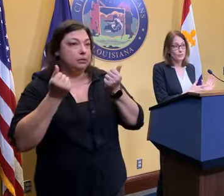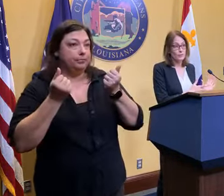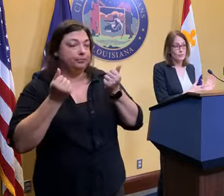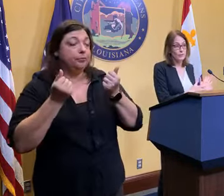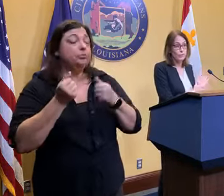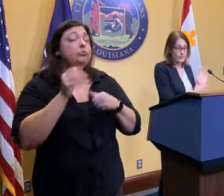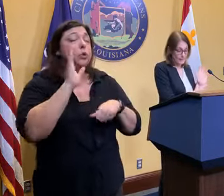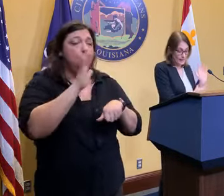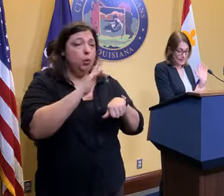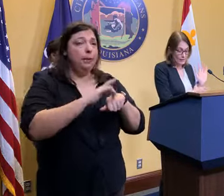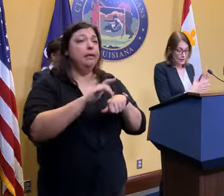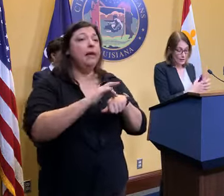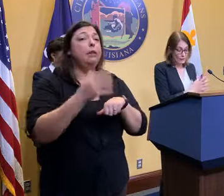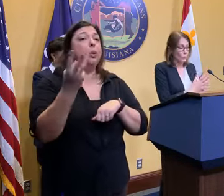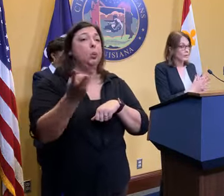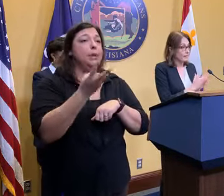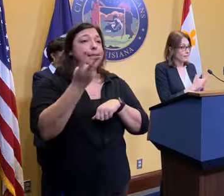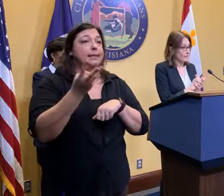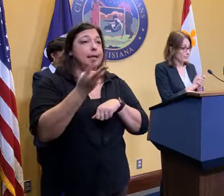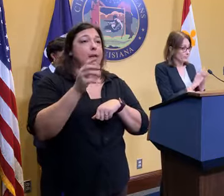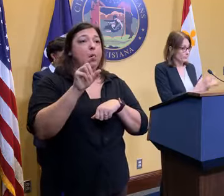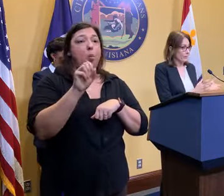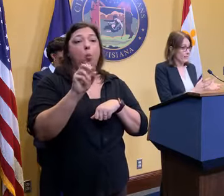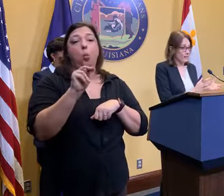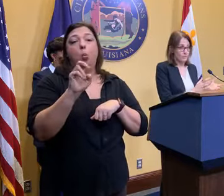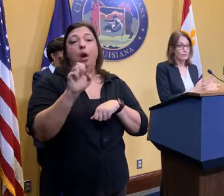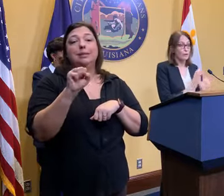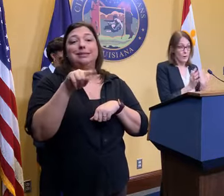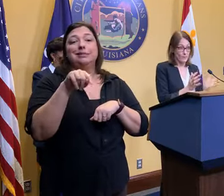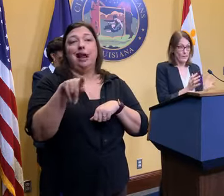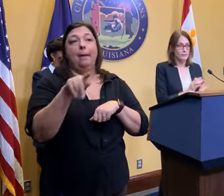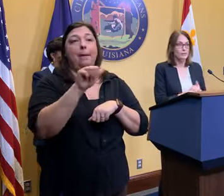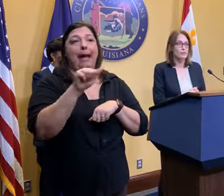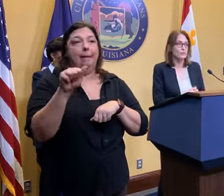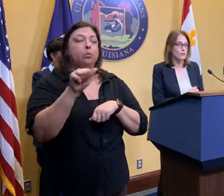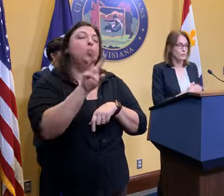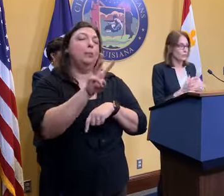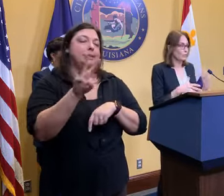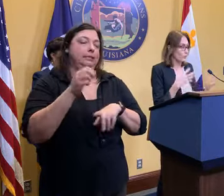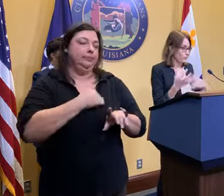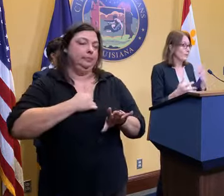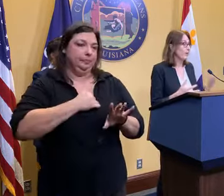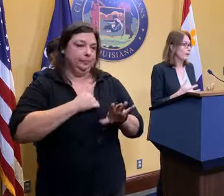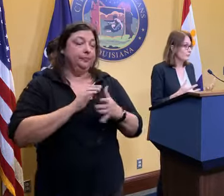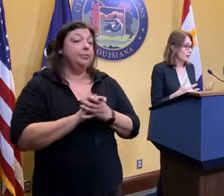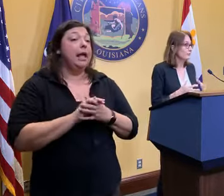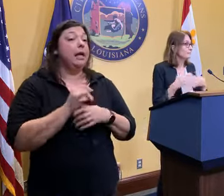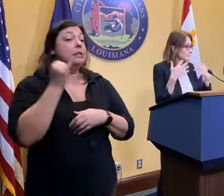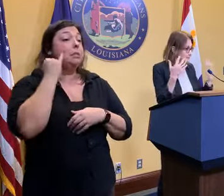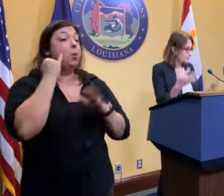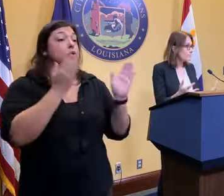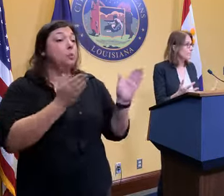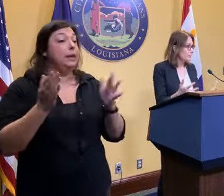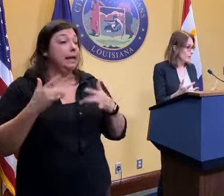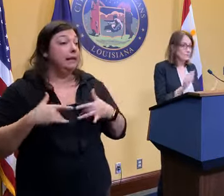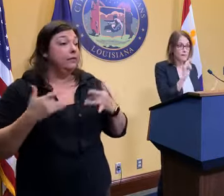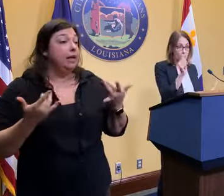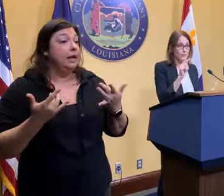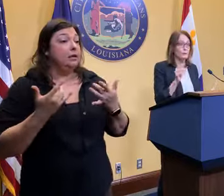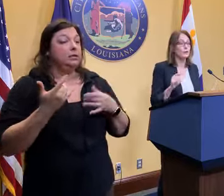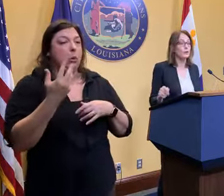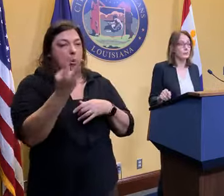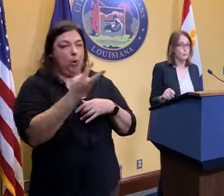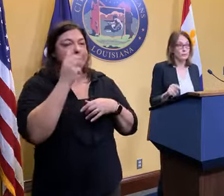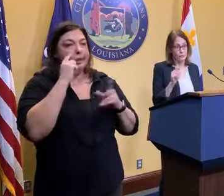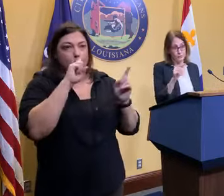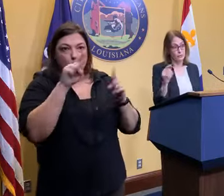also going to be available Wednesday on the One Stop app, our website, excuse me. So if you're planning an event, Wednesday you'll be